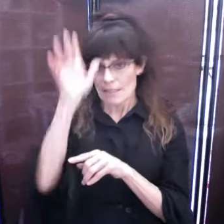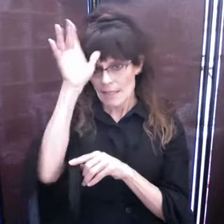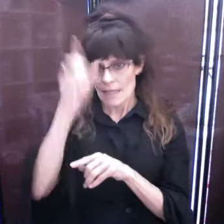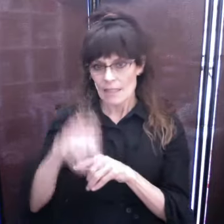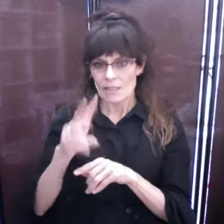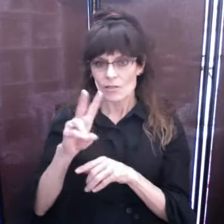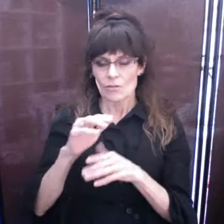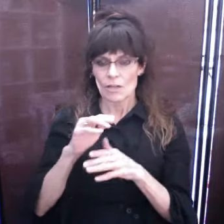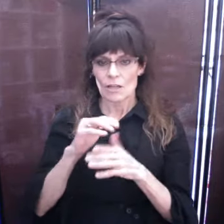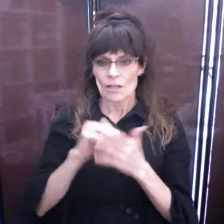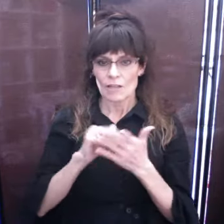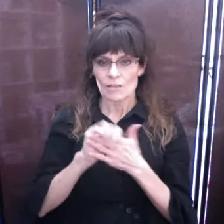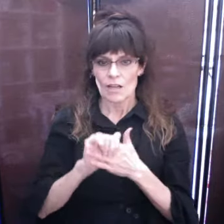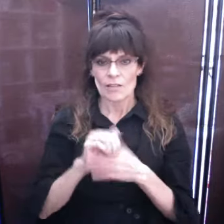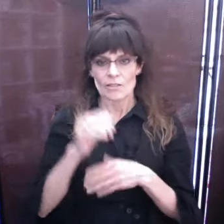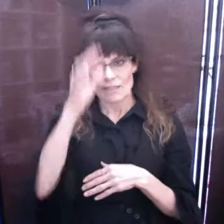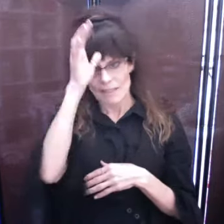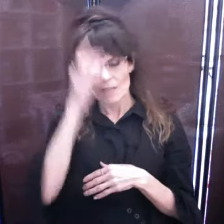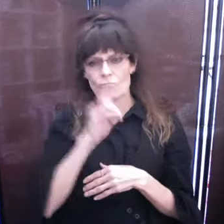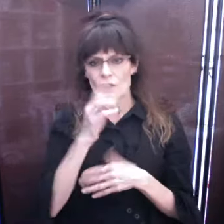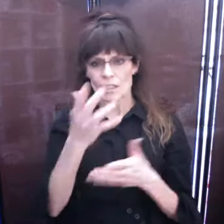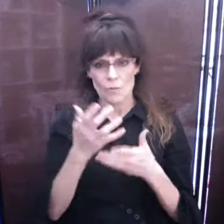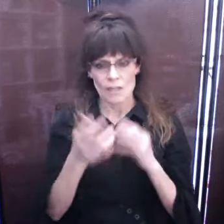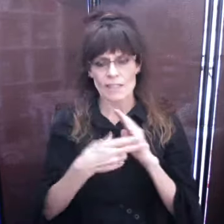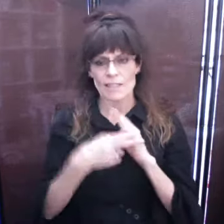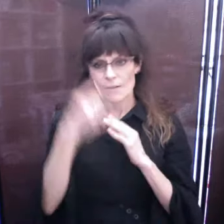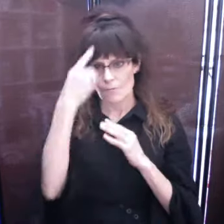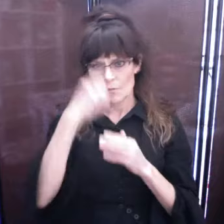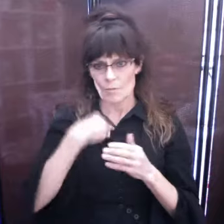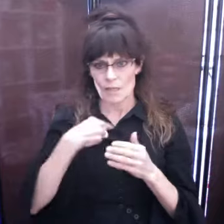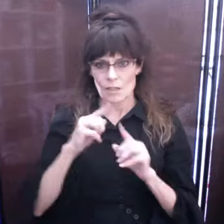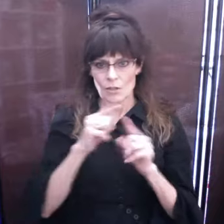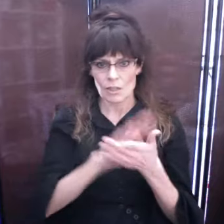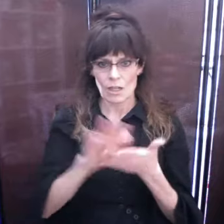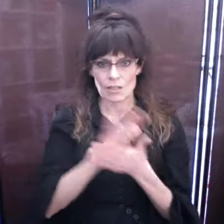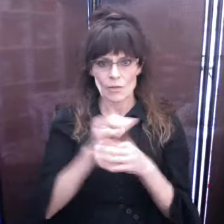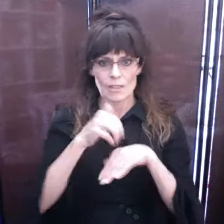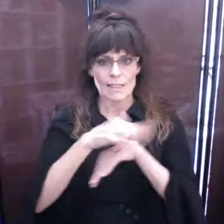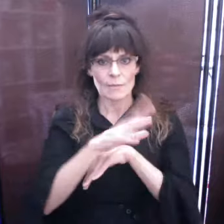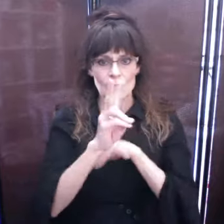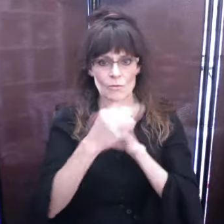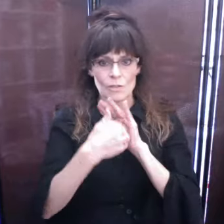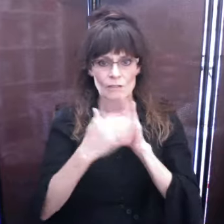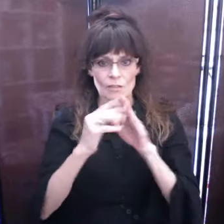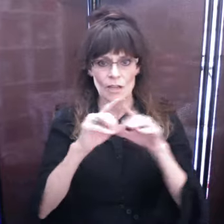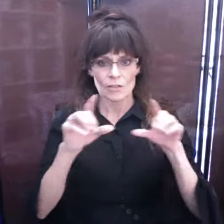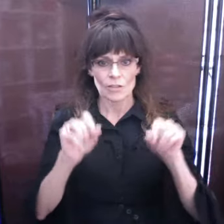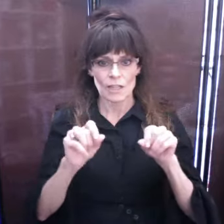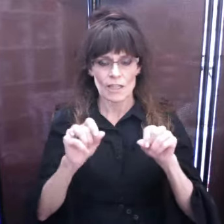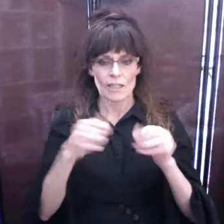really wanted me to go to college. He put away a lot of money for me to go to college. So he sent me a $2,000 check, and it arrived on a Friday. And